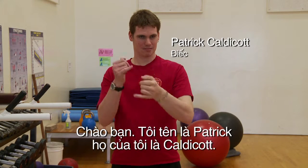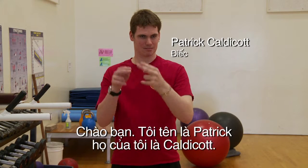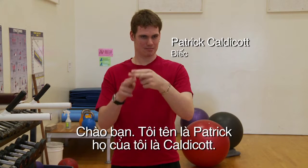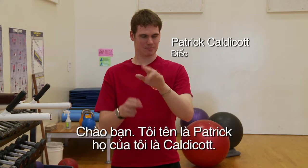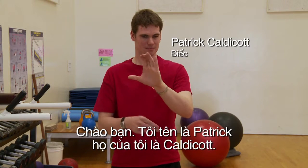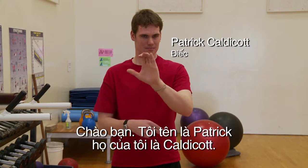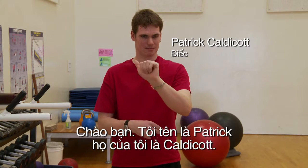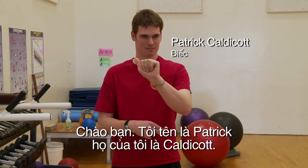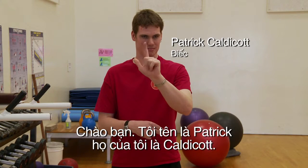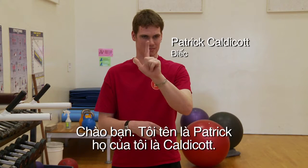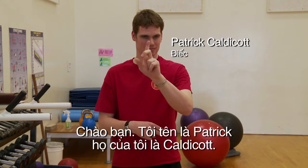My last name is Caldecott.